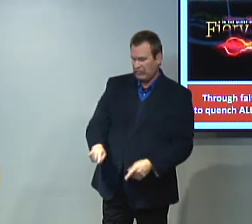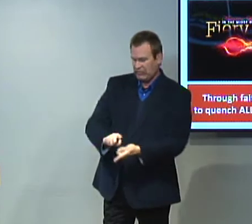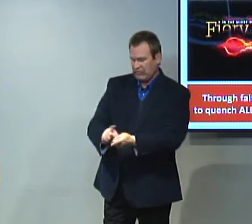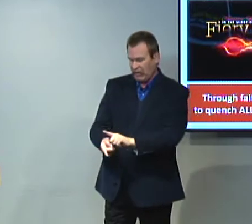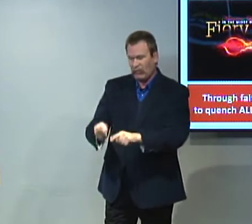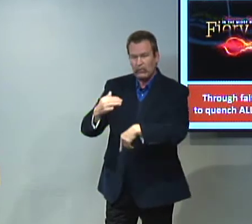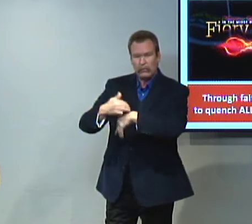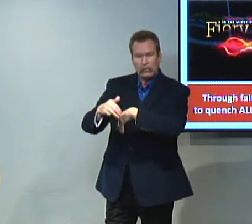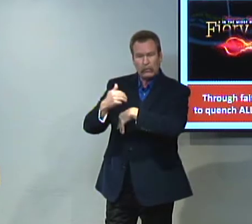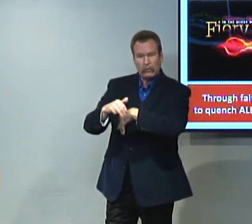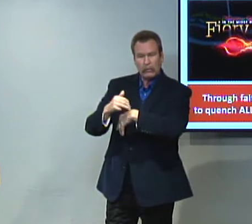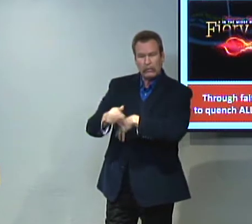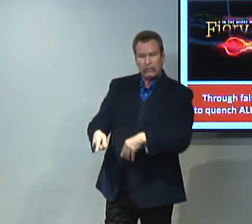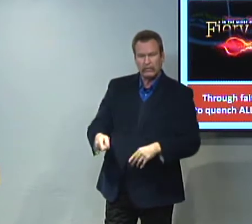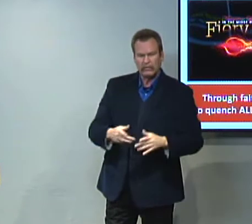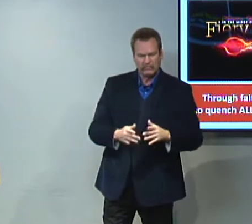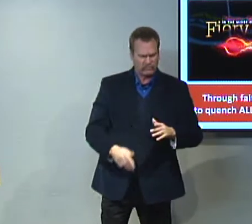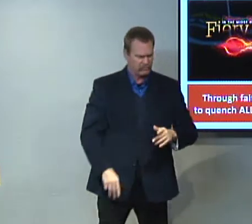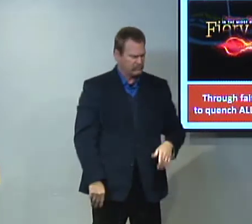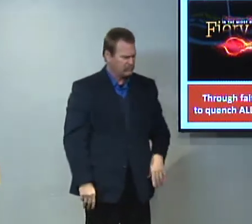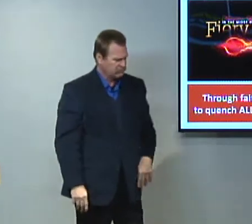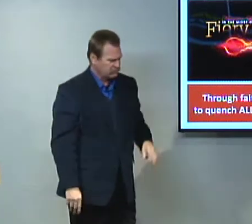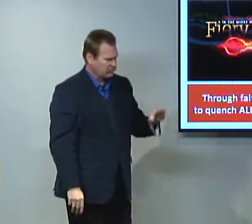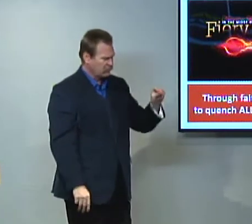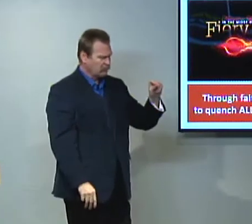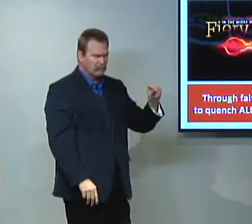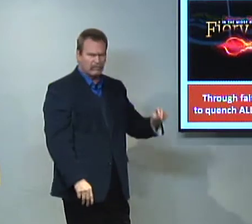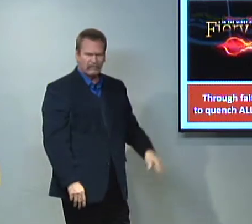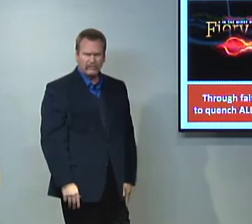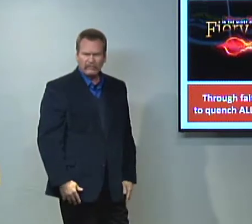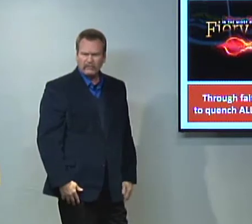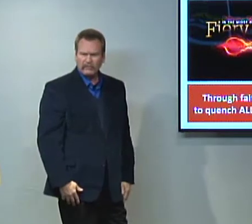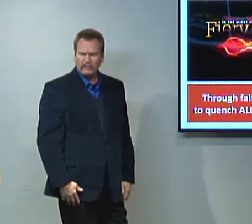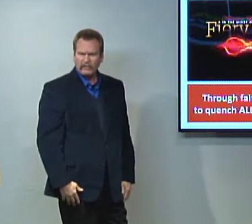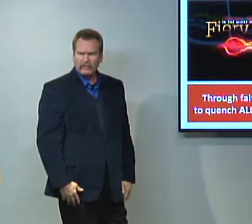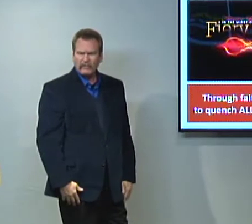rock, change it into bread. And Jesus said, no.